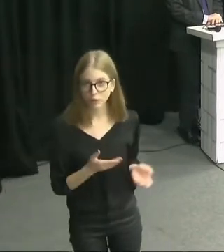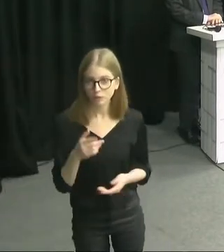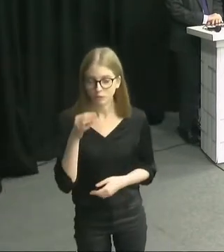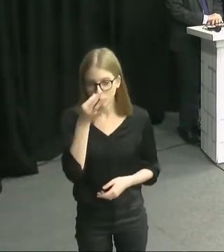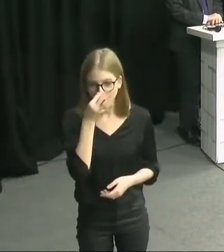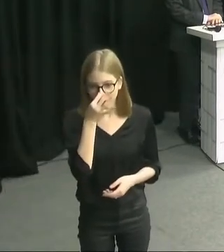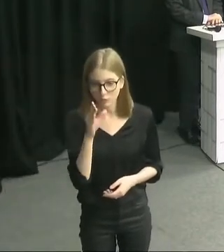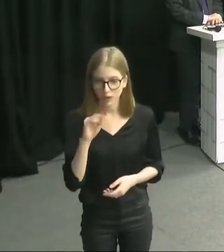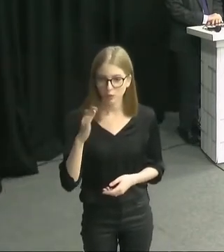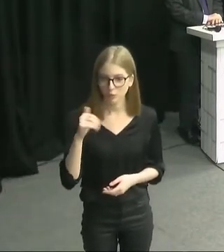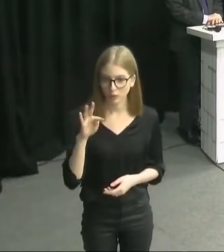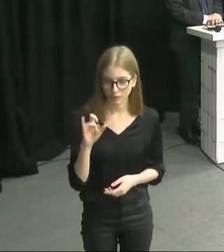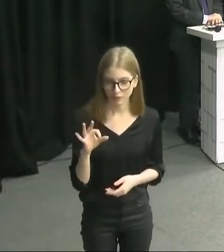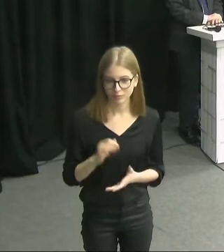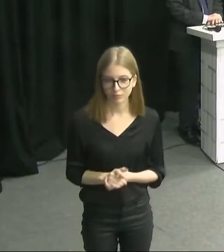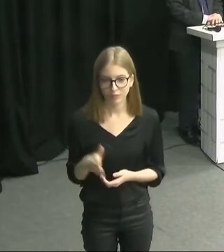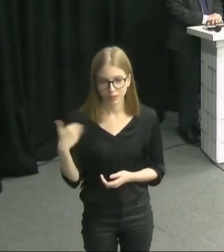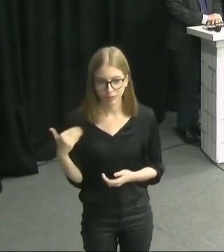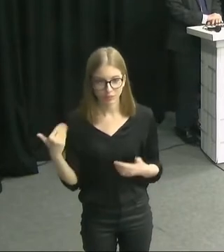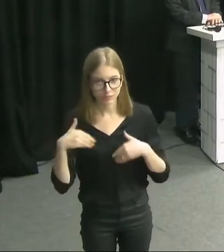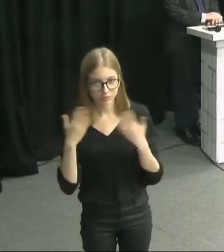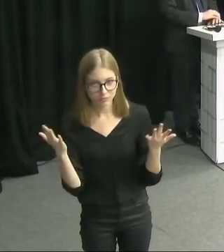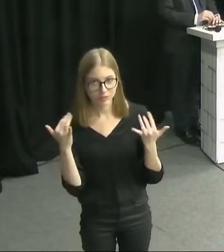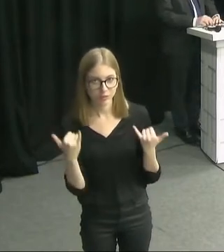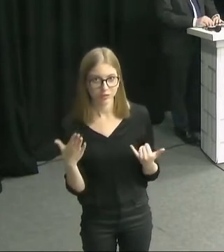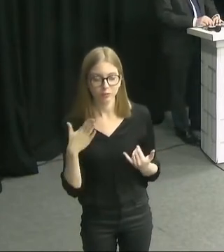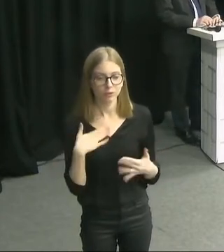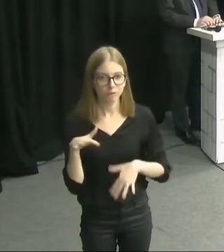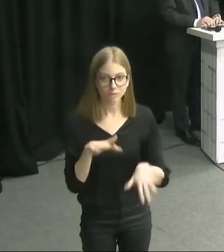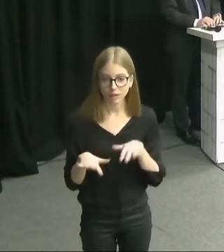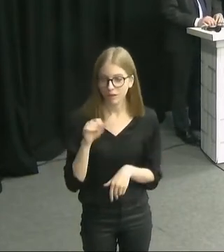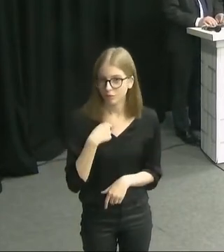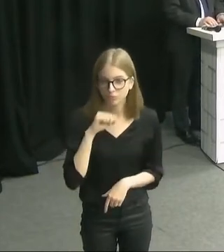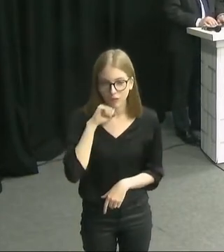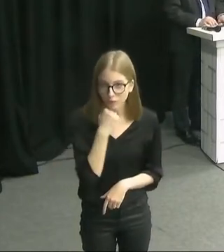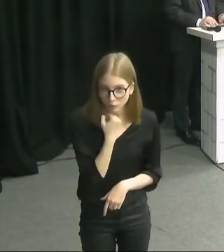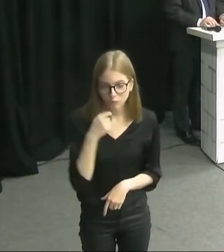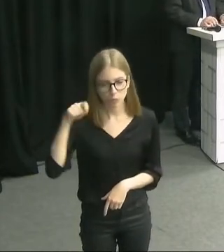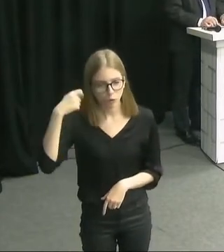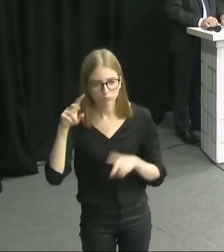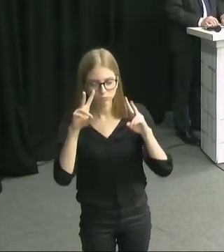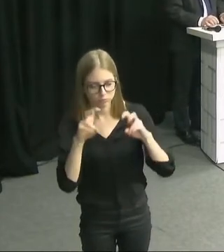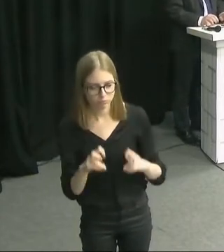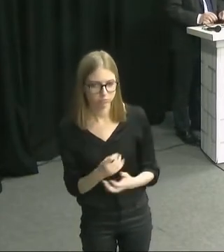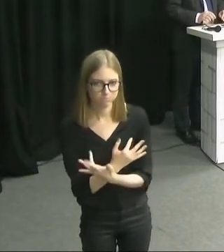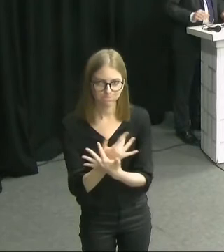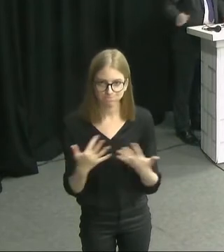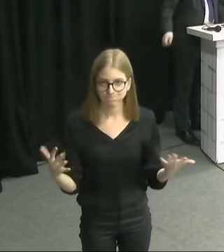Imutis is next. Thank you. Well, I'm doing science, mostly